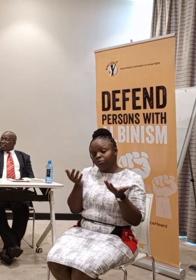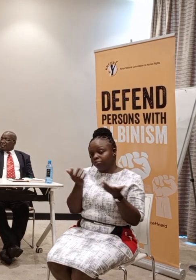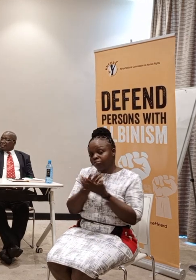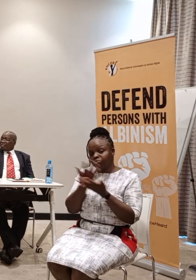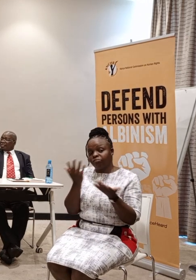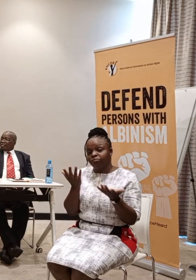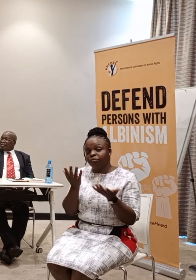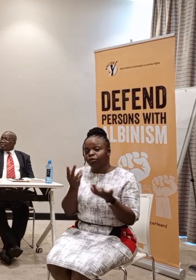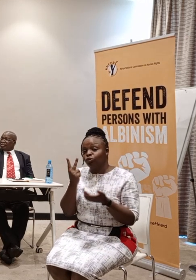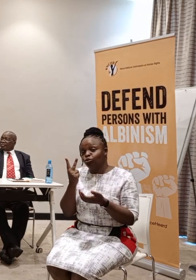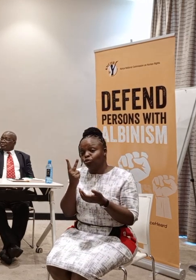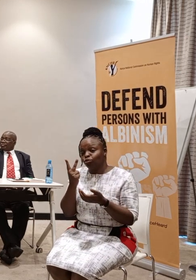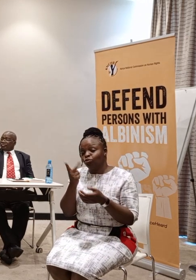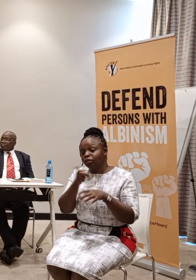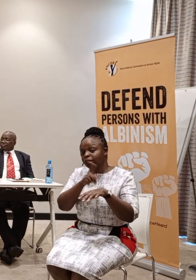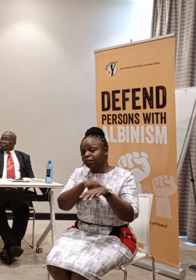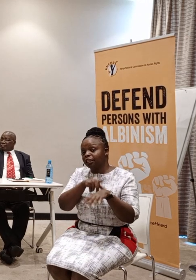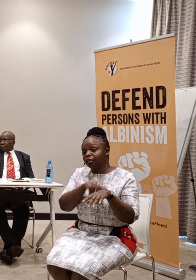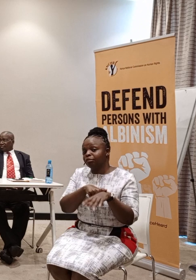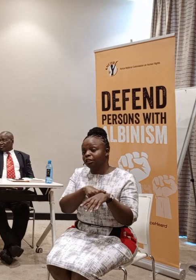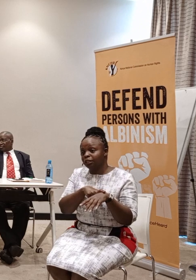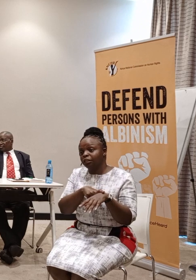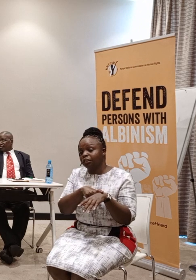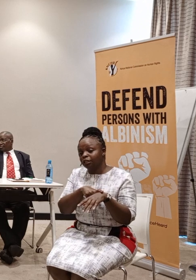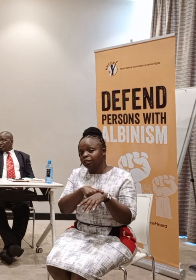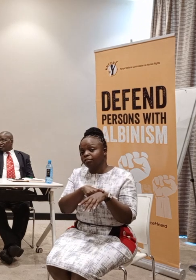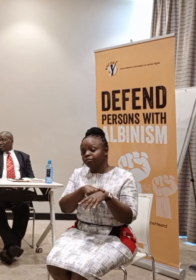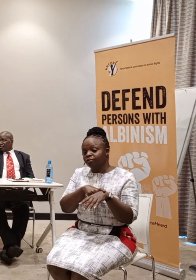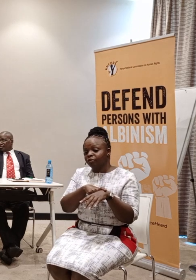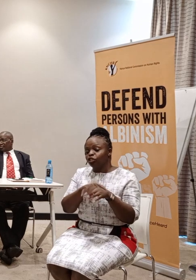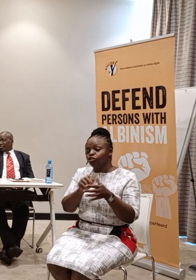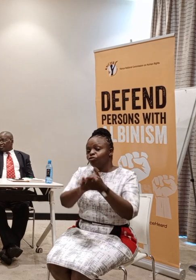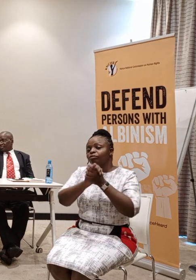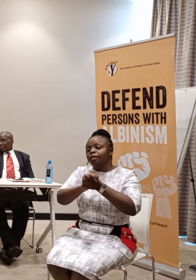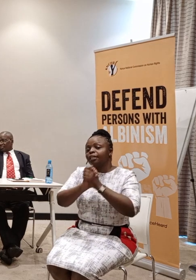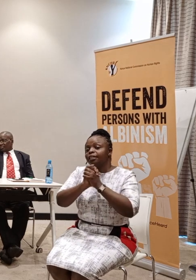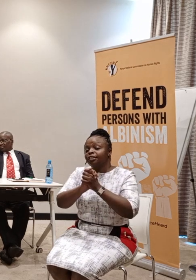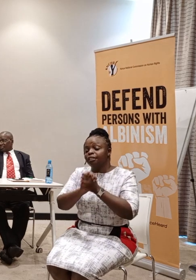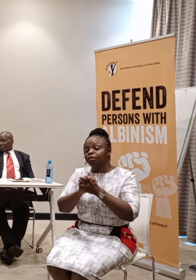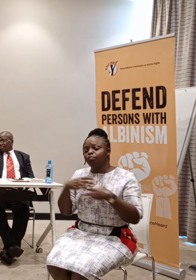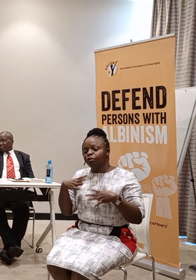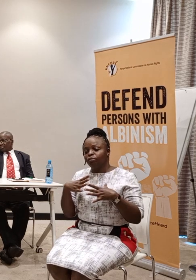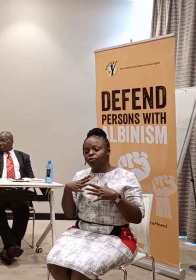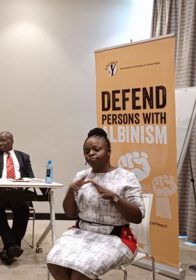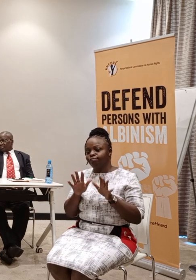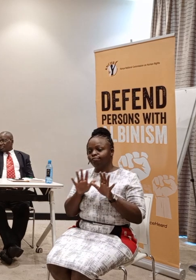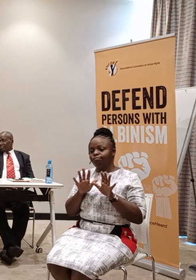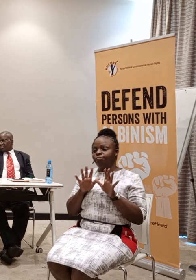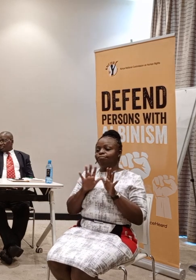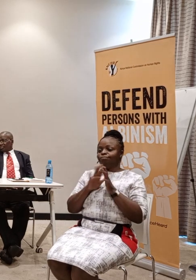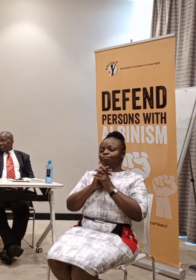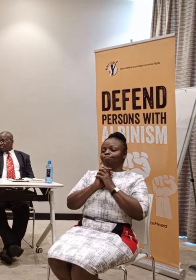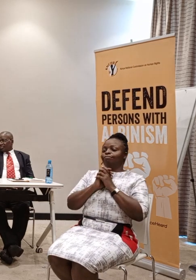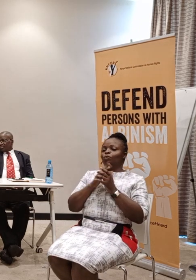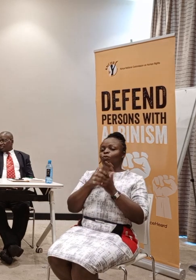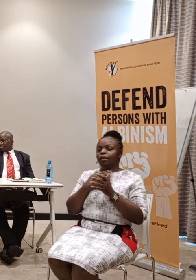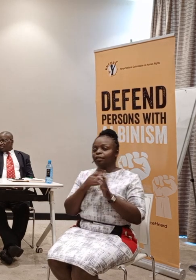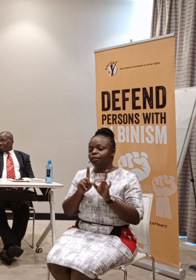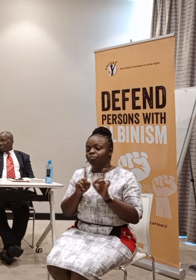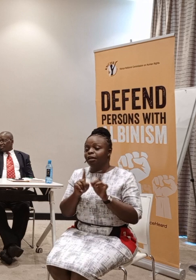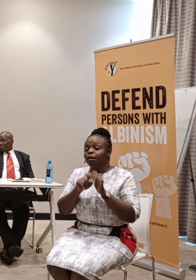2 instances. You'd shake people's hands, they would be hesitant, and then some of them,